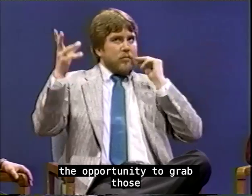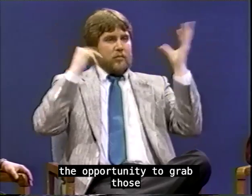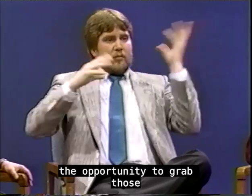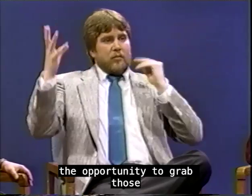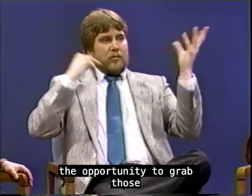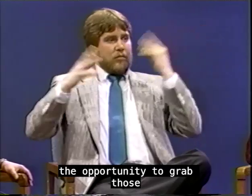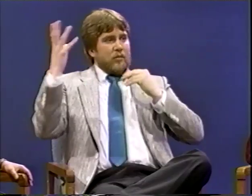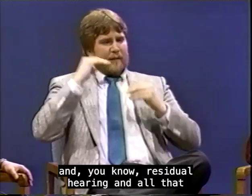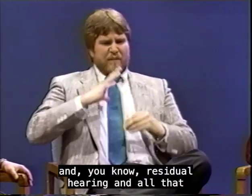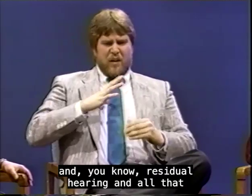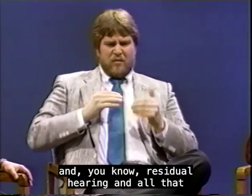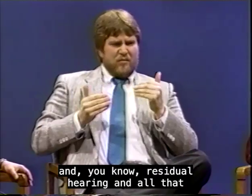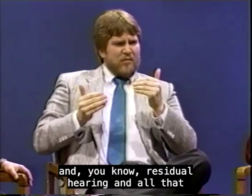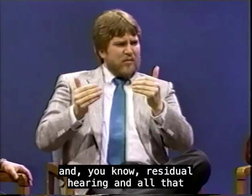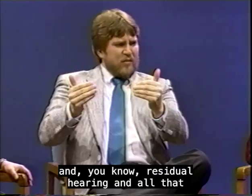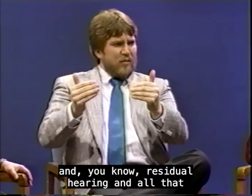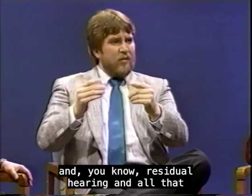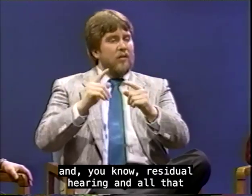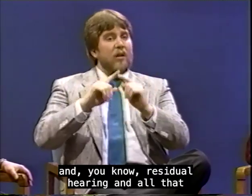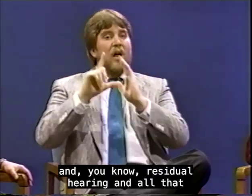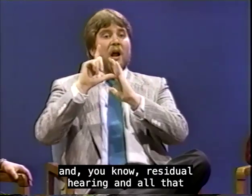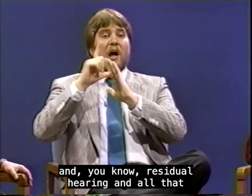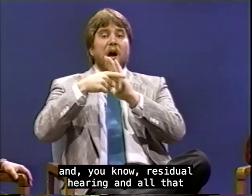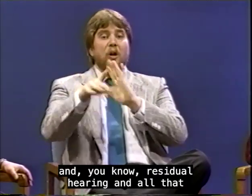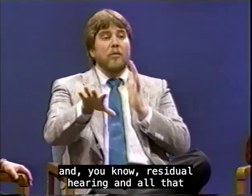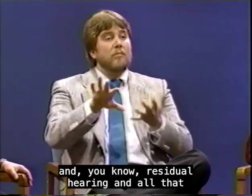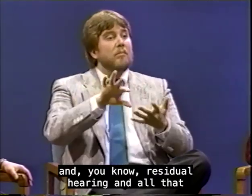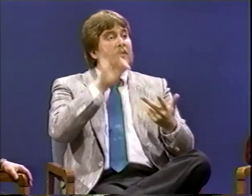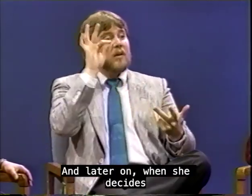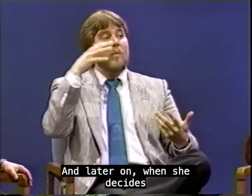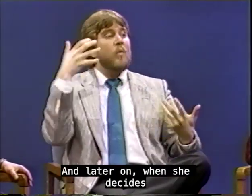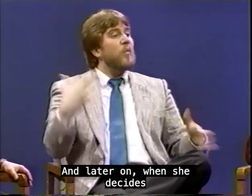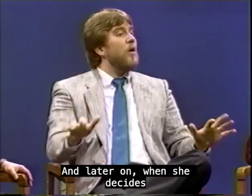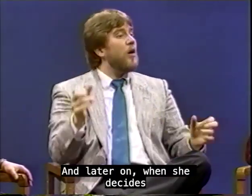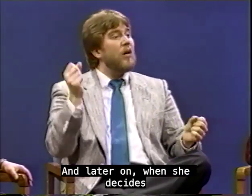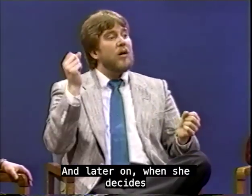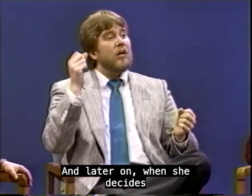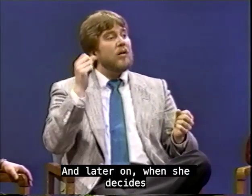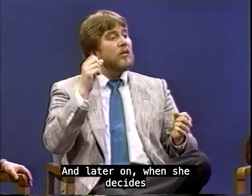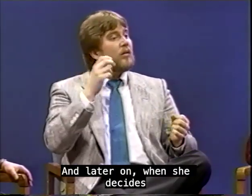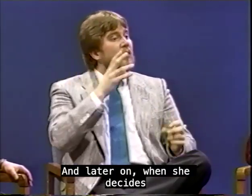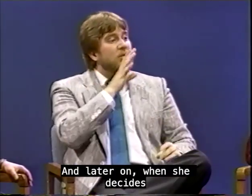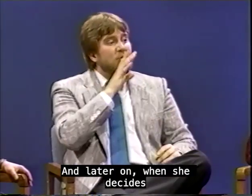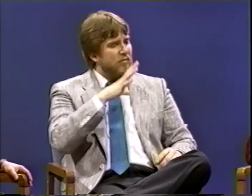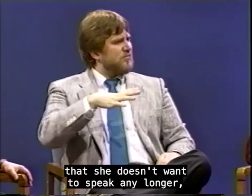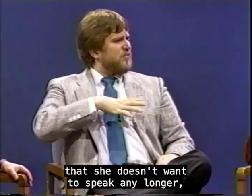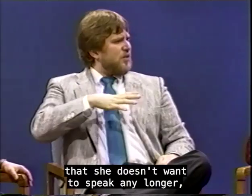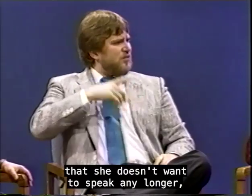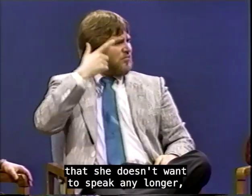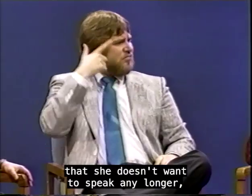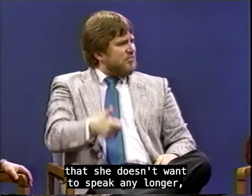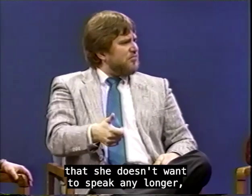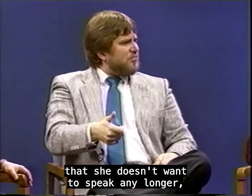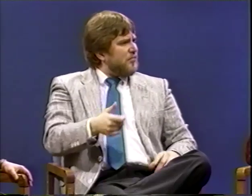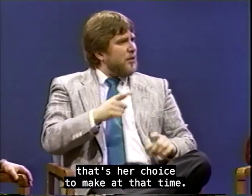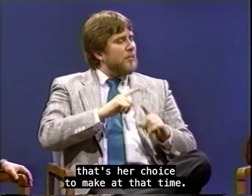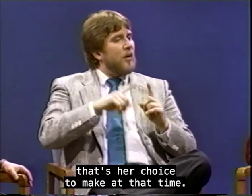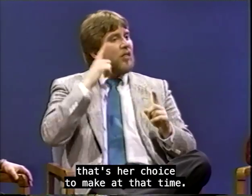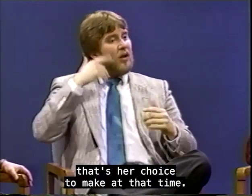use of them. And, you know, residual hearing and all that stuff. And later on, when she decides that she doesn't want to speak any longer, that's her choice